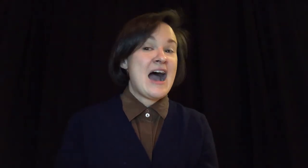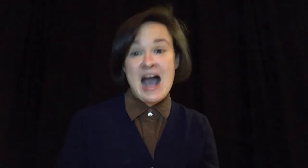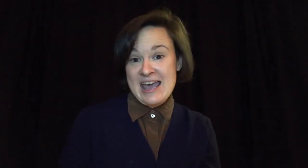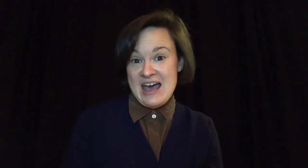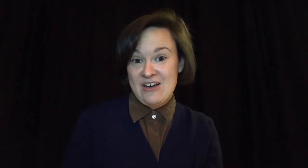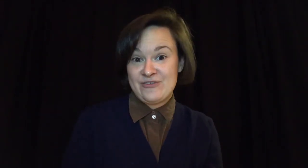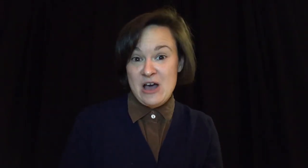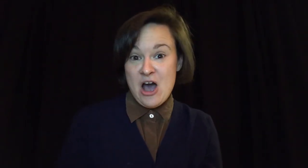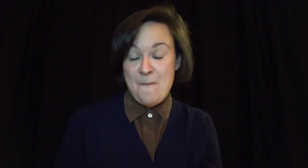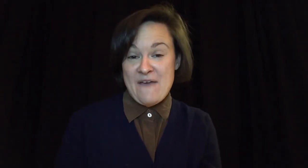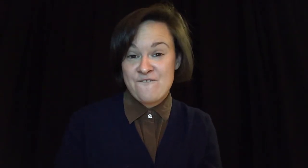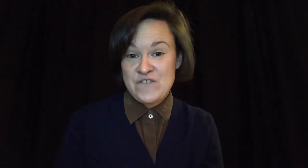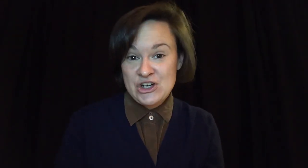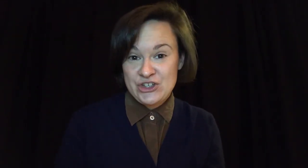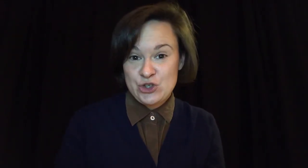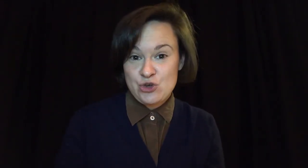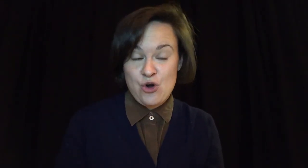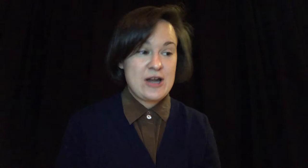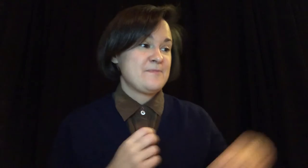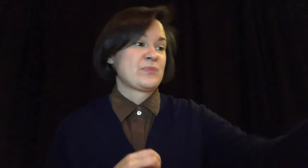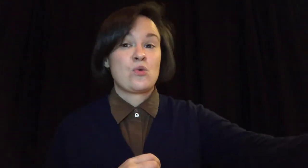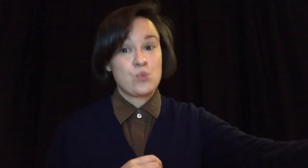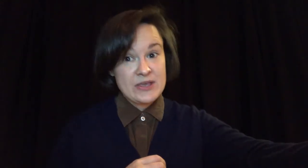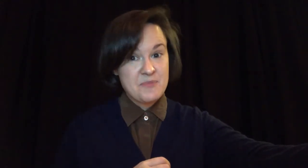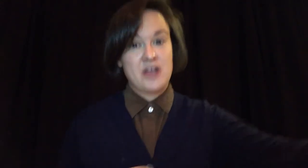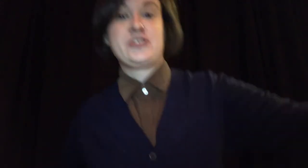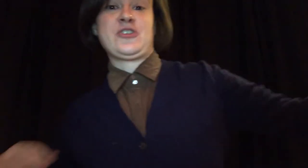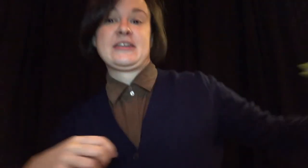I have my first story with a monster in it.